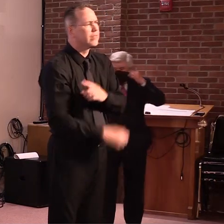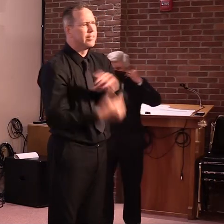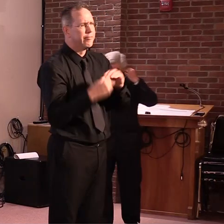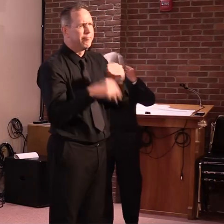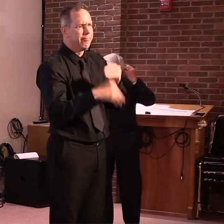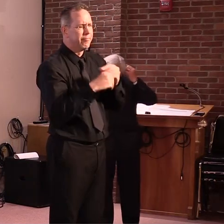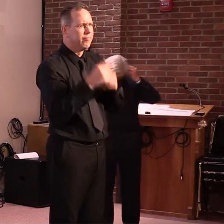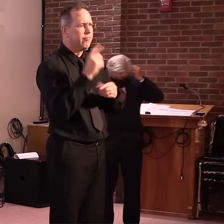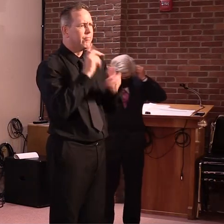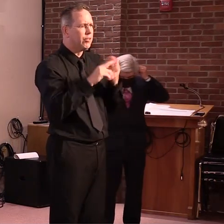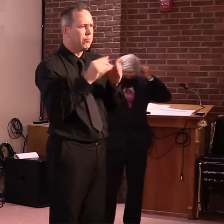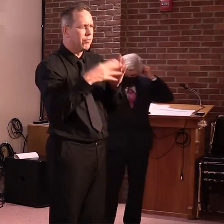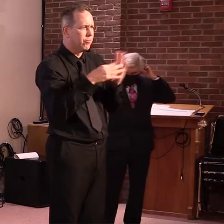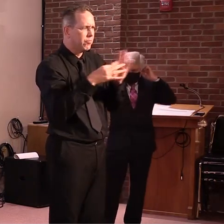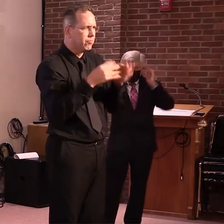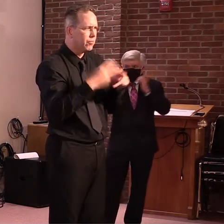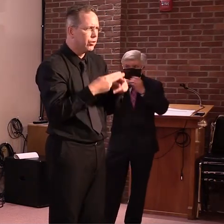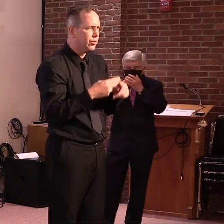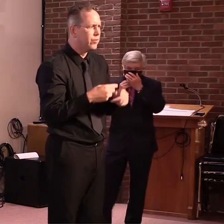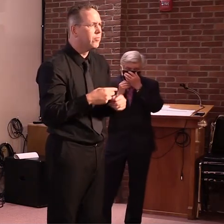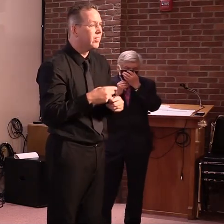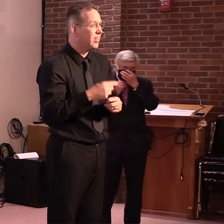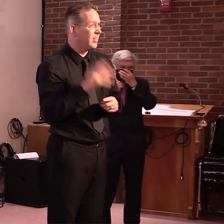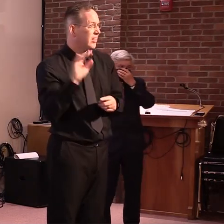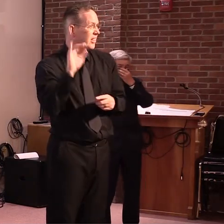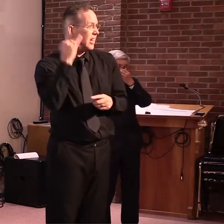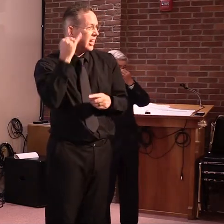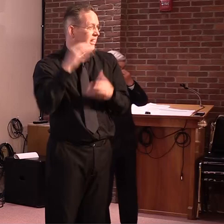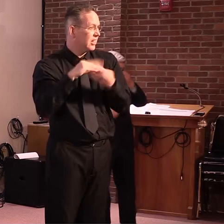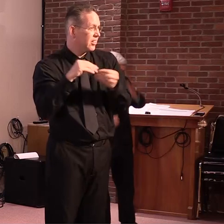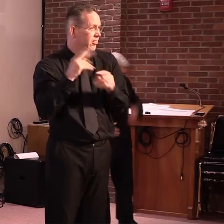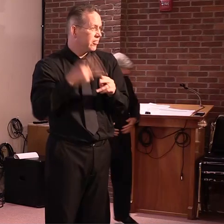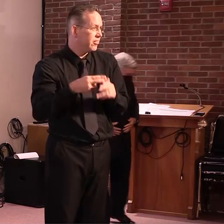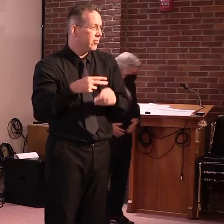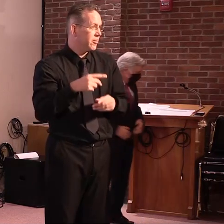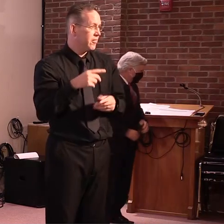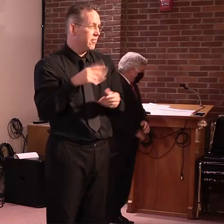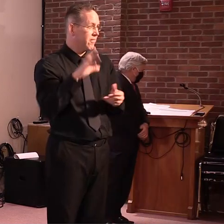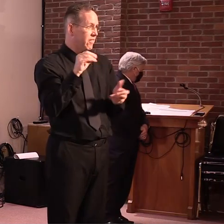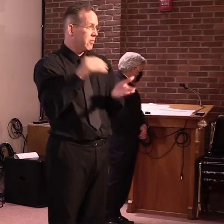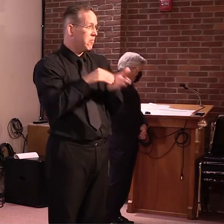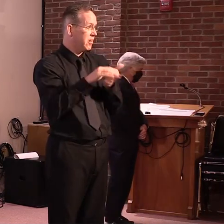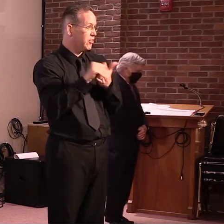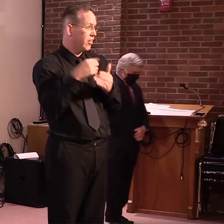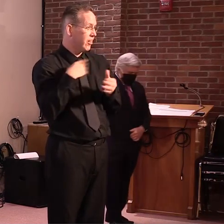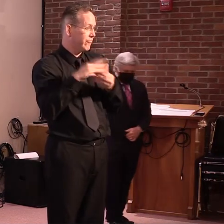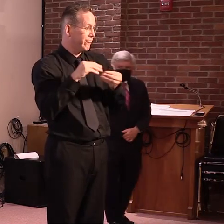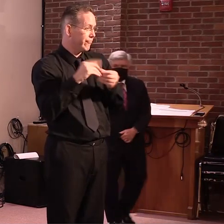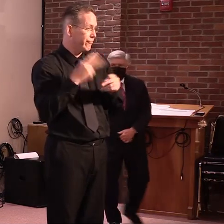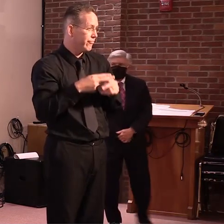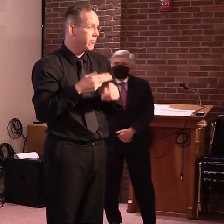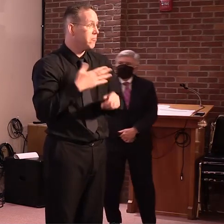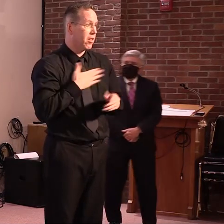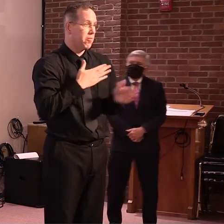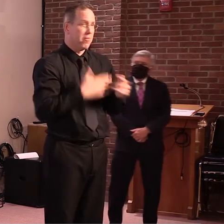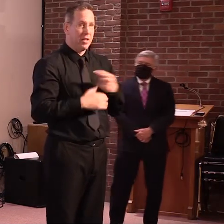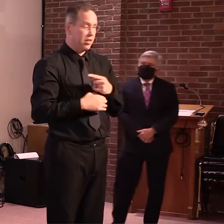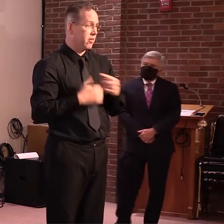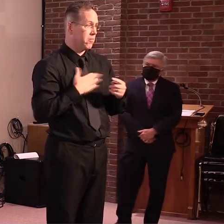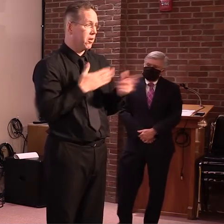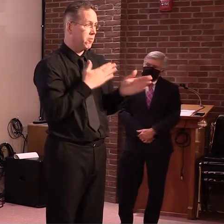the legislature, $410 million total, $50 million of that is for housing. And if we don't get that in the hands